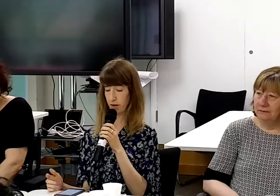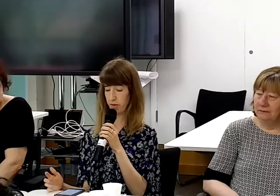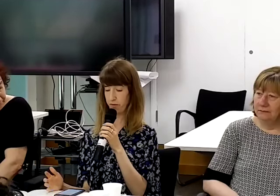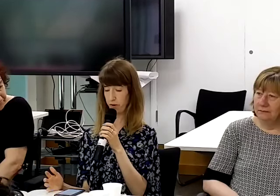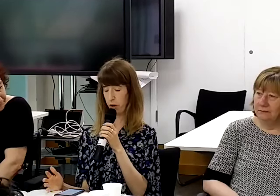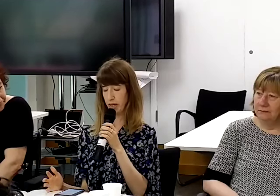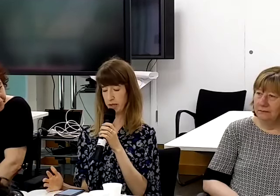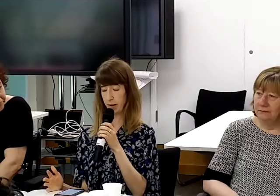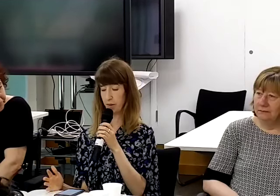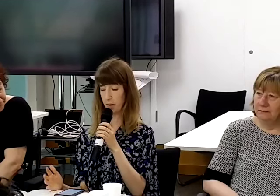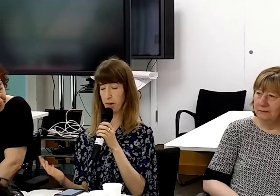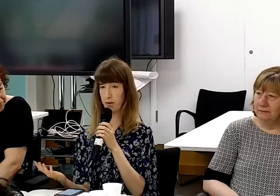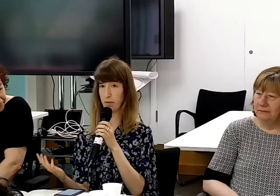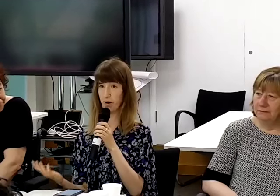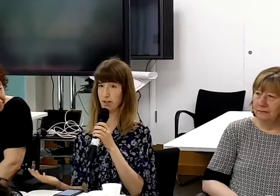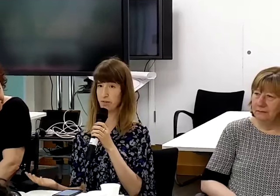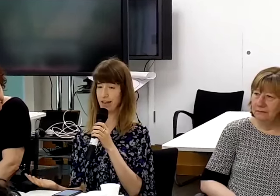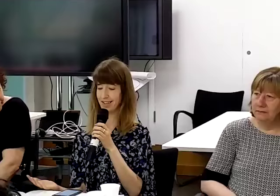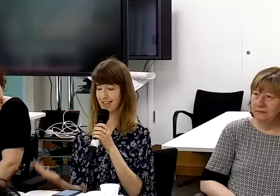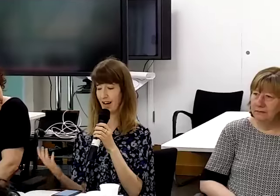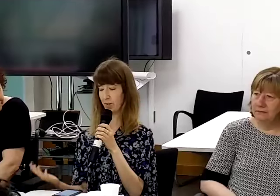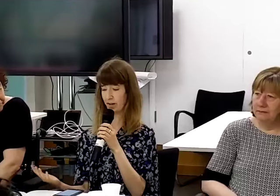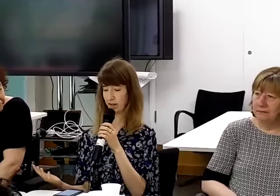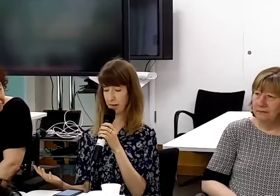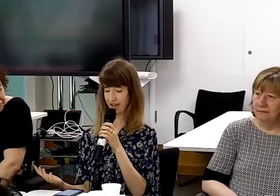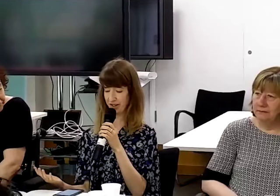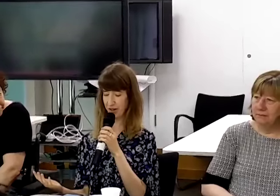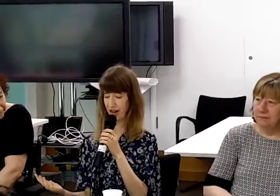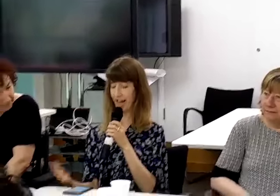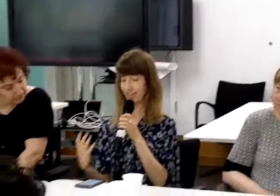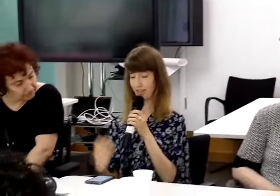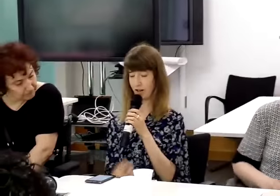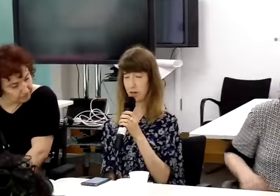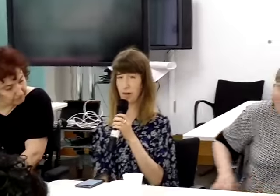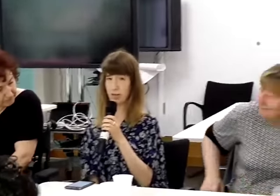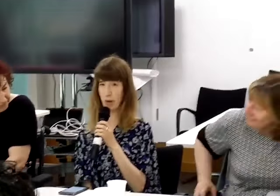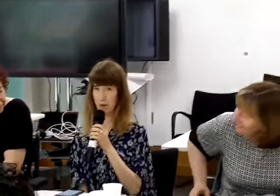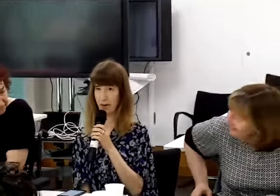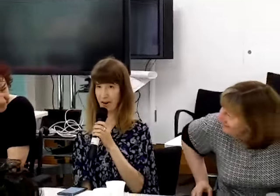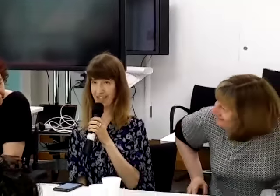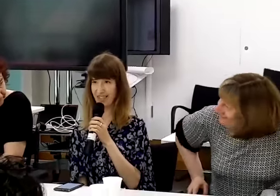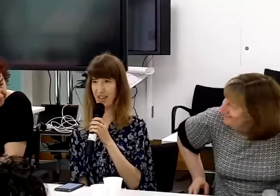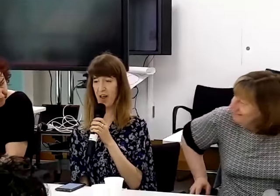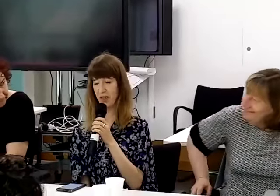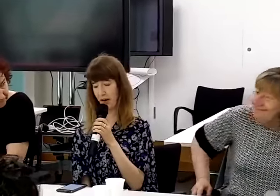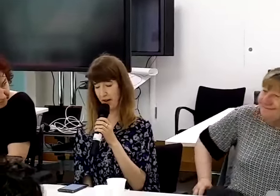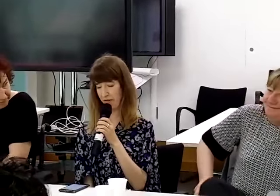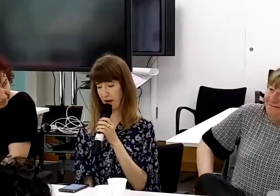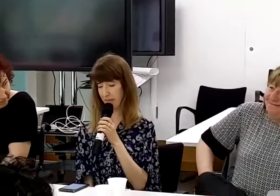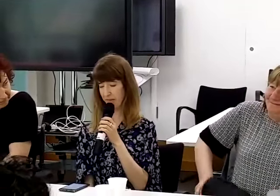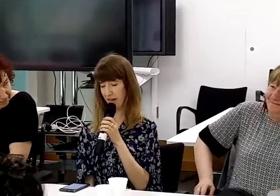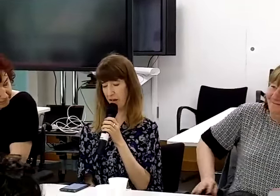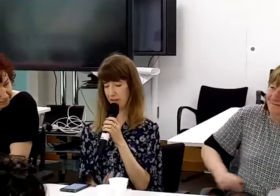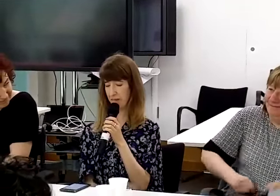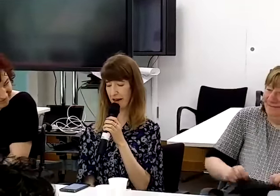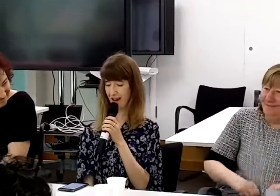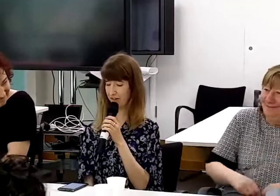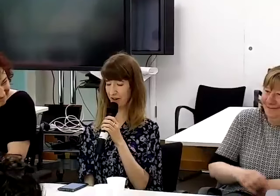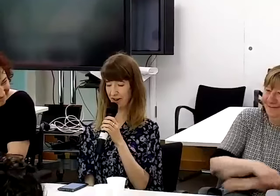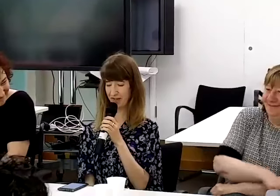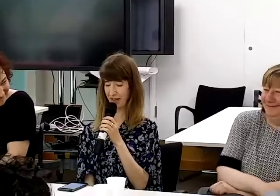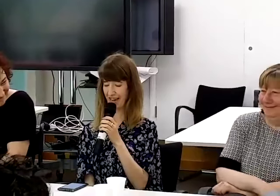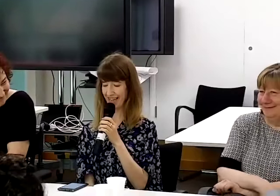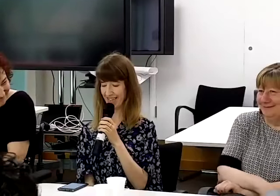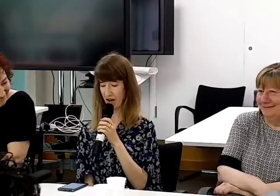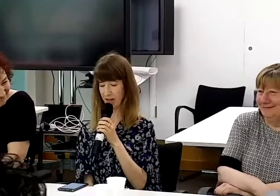the support of some people who are both the most fierce and the most compassionate, and certainly the most well-organised that I've